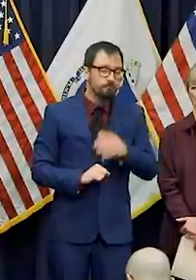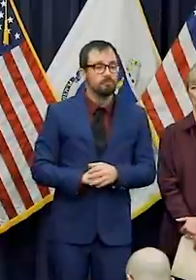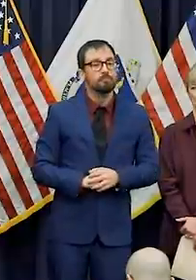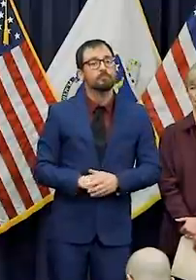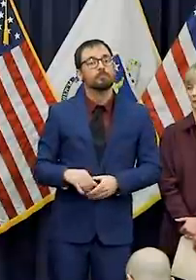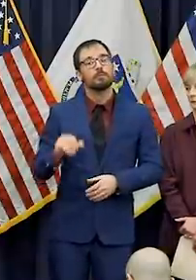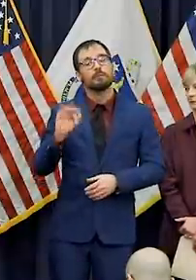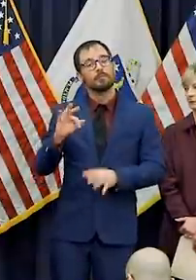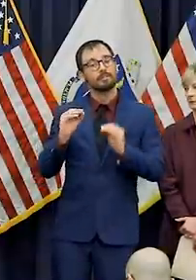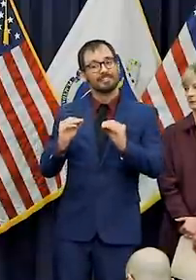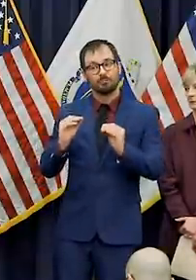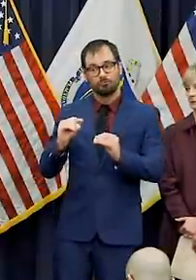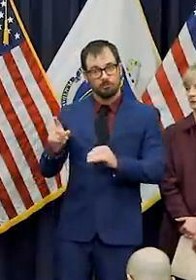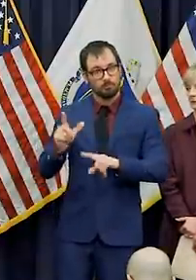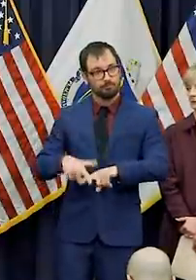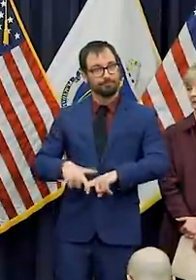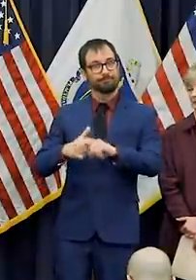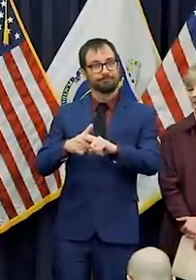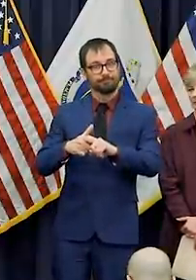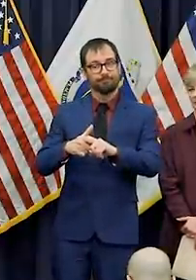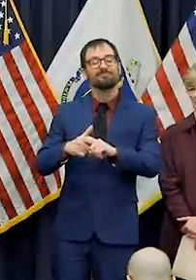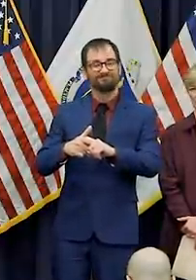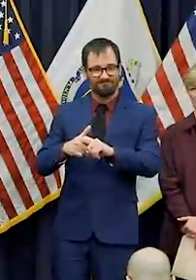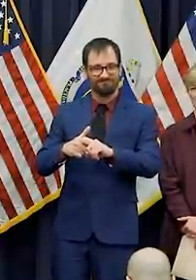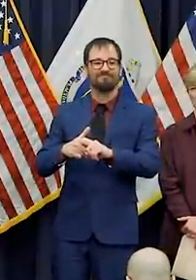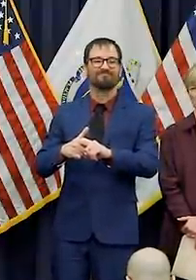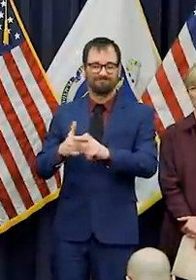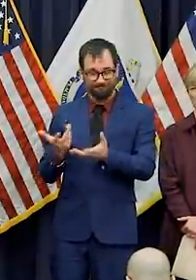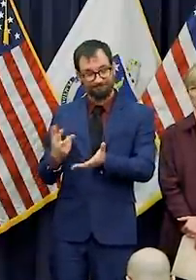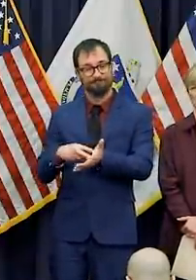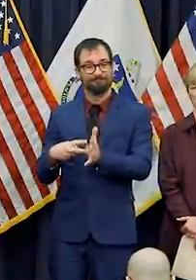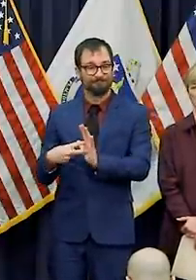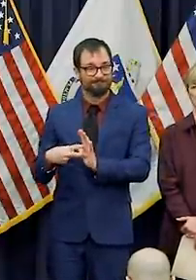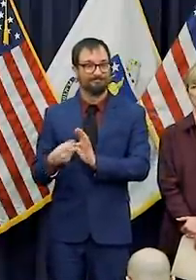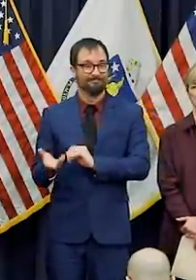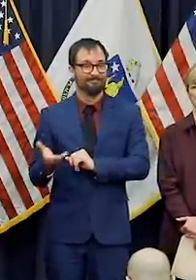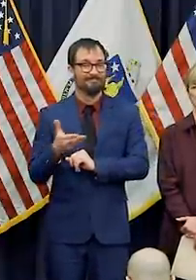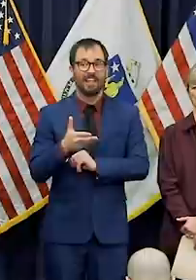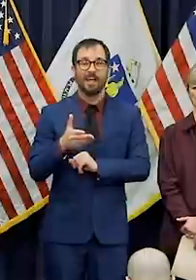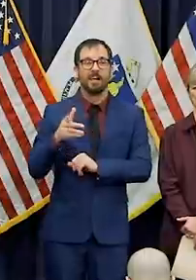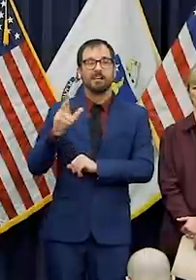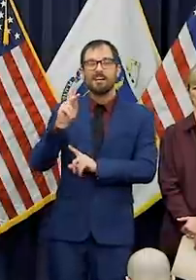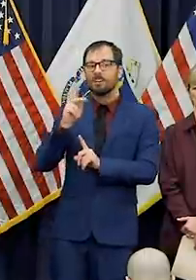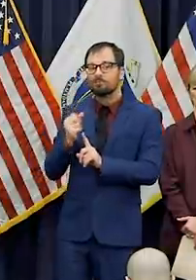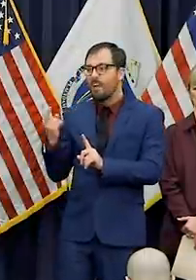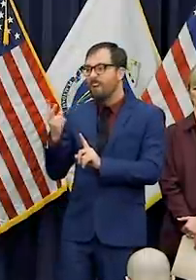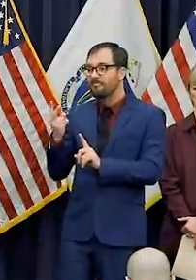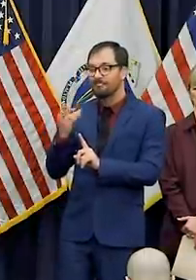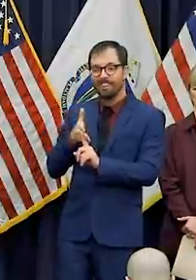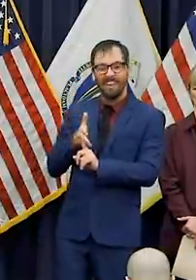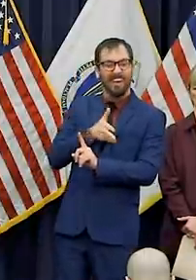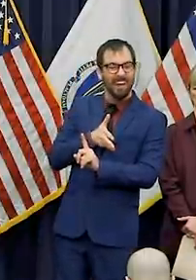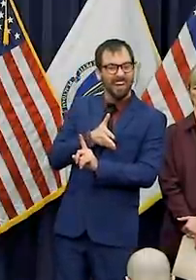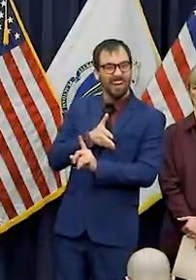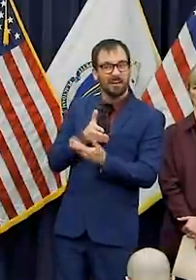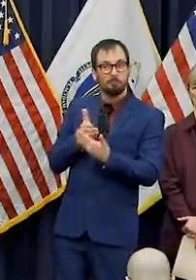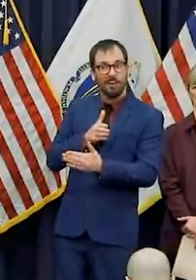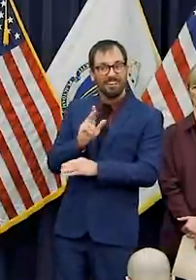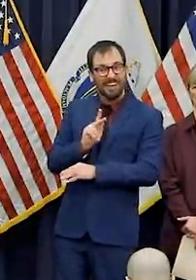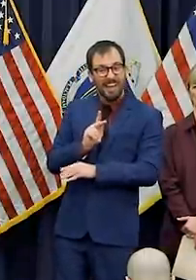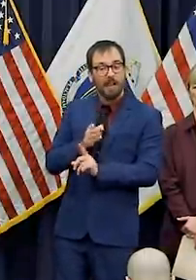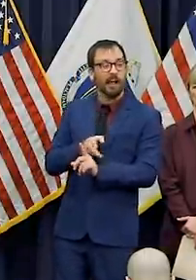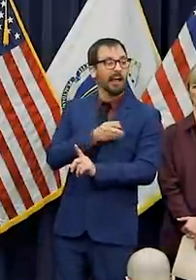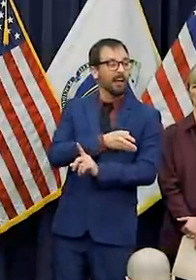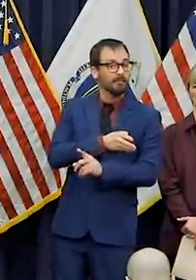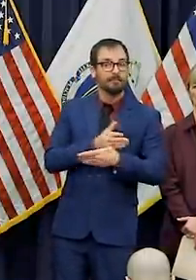schools will inevitably affect the provision of preschool and childcare services. Although we are not ordering the closure